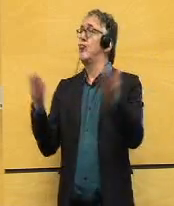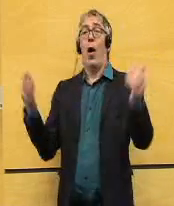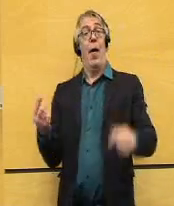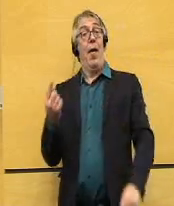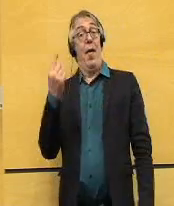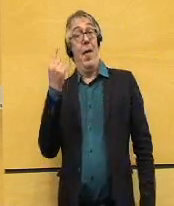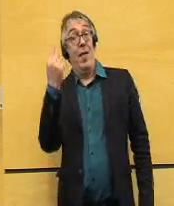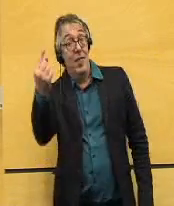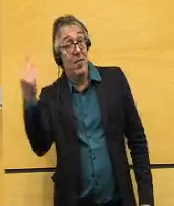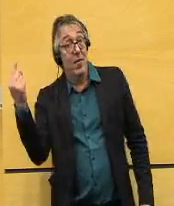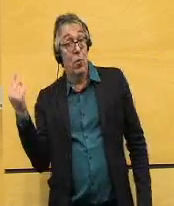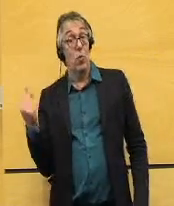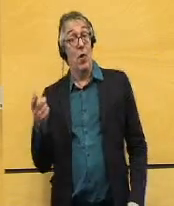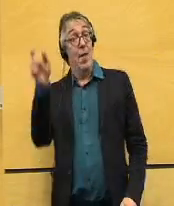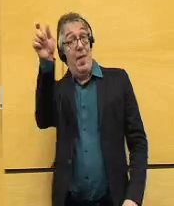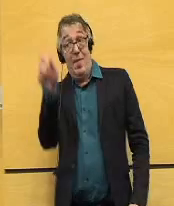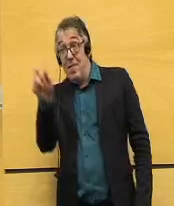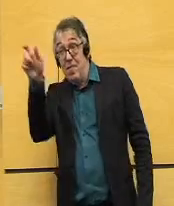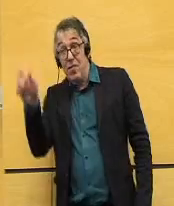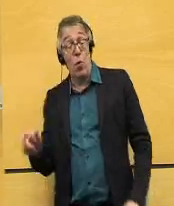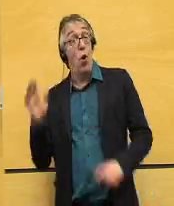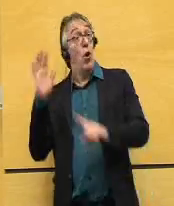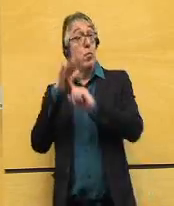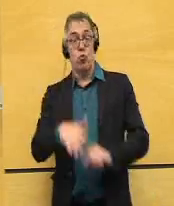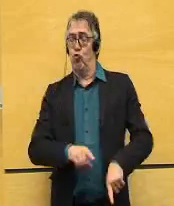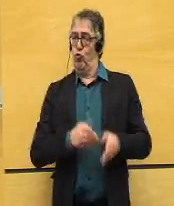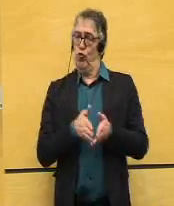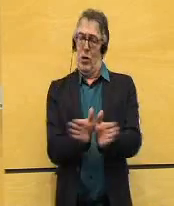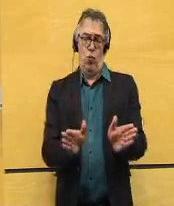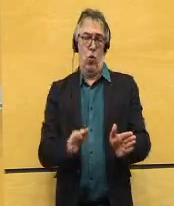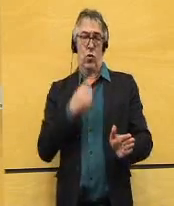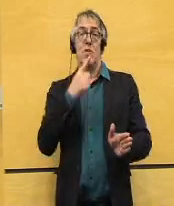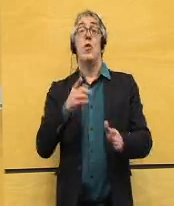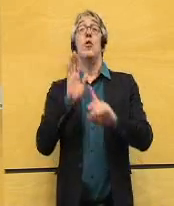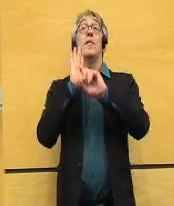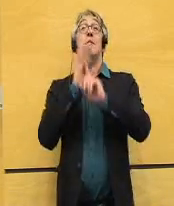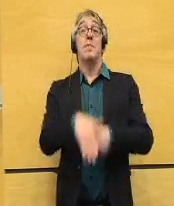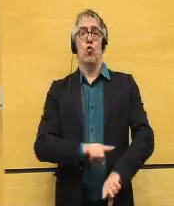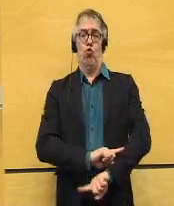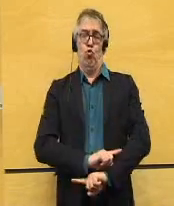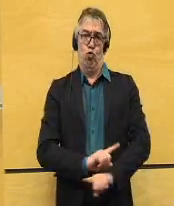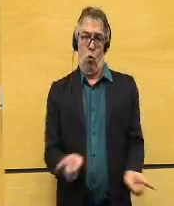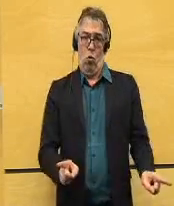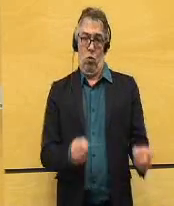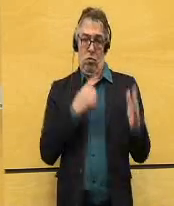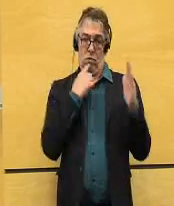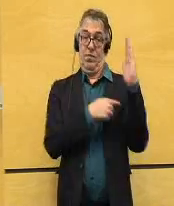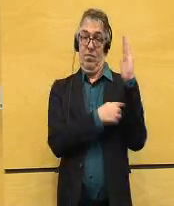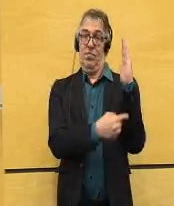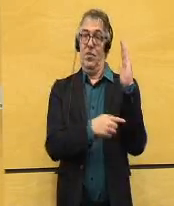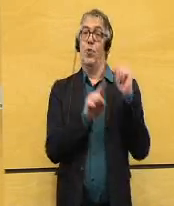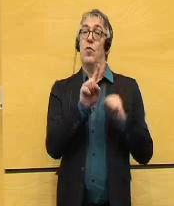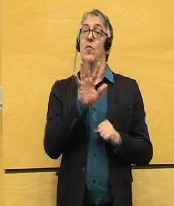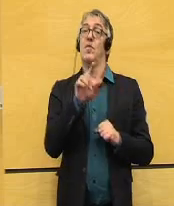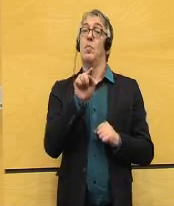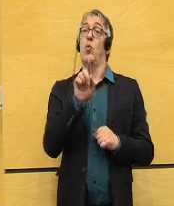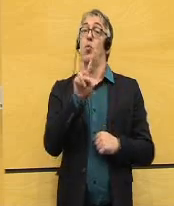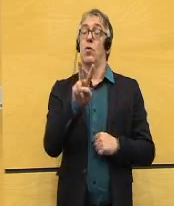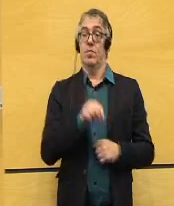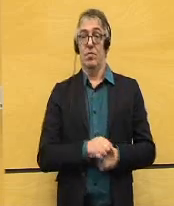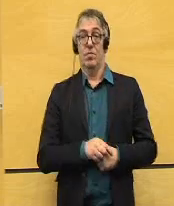individuals, entities, or others. General prohibition under Section 15.1.